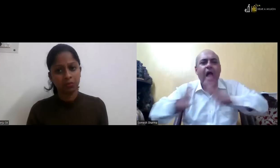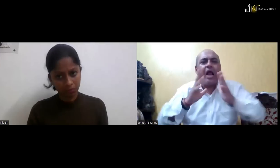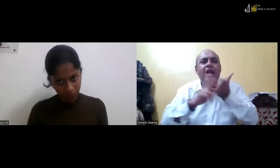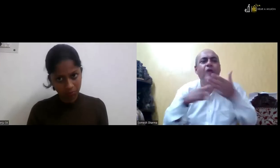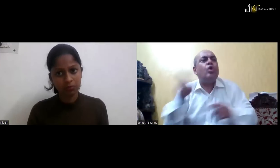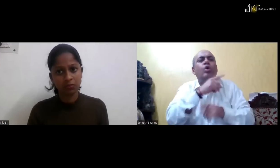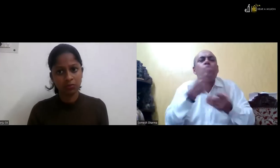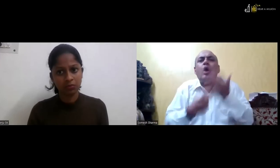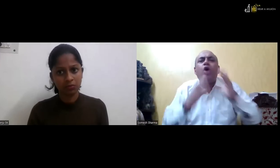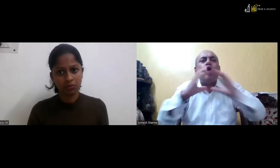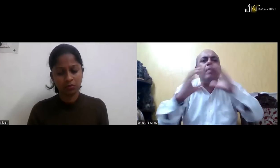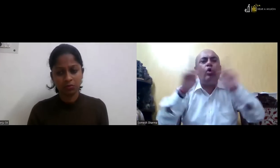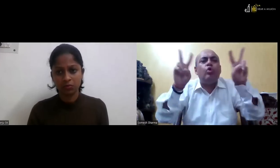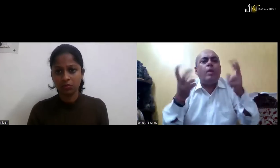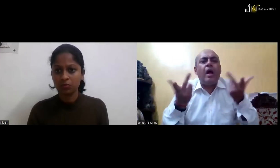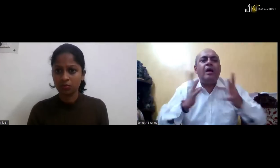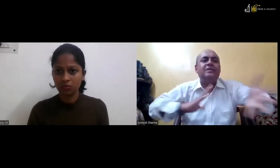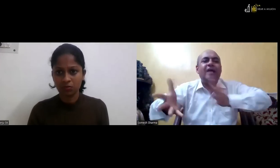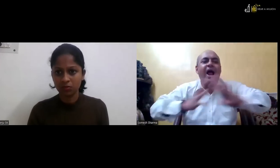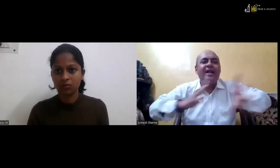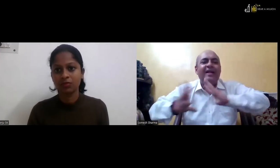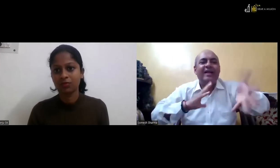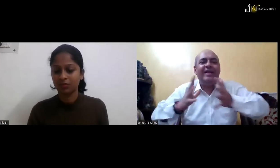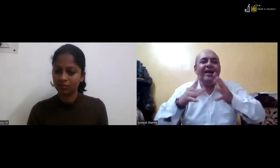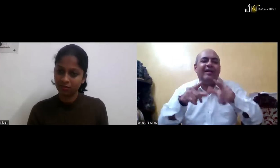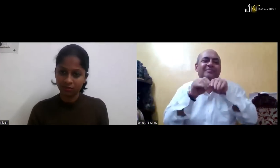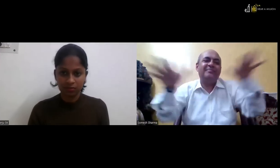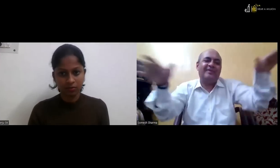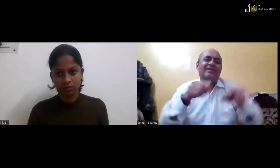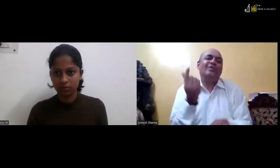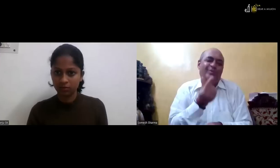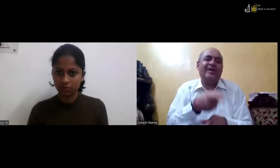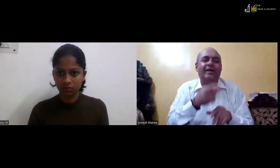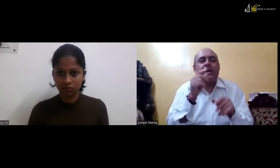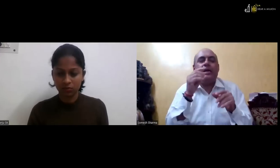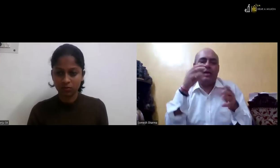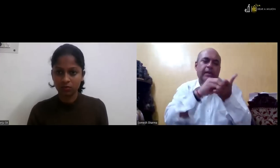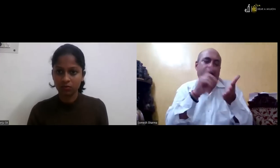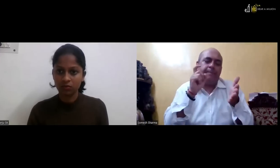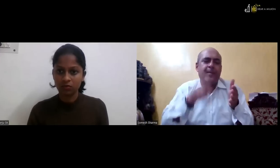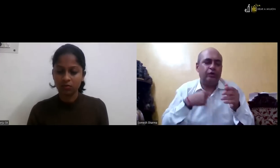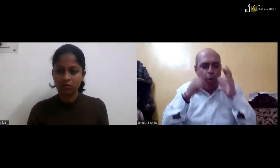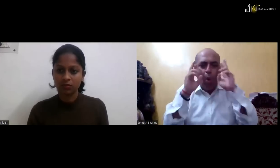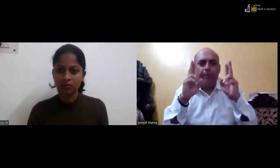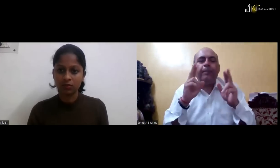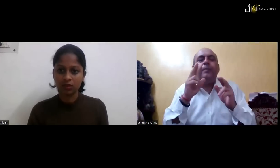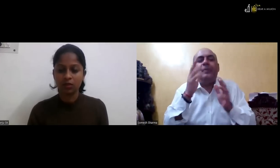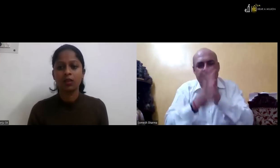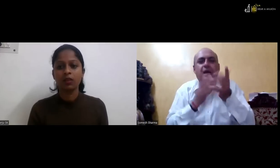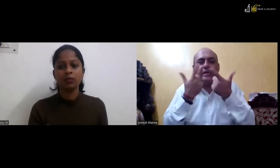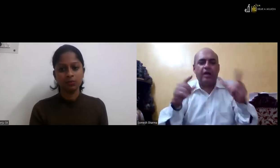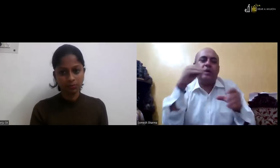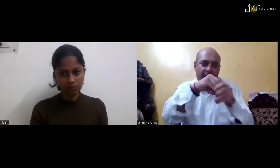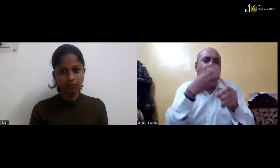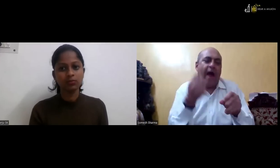in the letters as well for the sign language. Because how do we communicate? We communicate through ISL, no? So there must